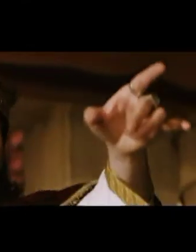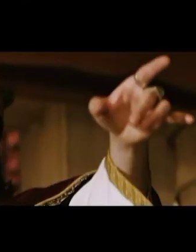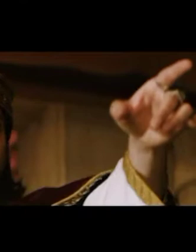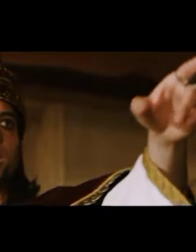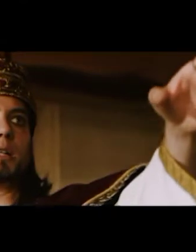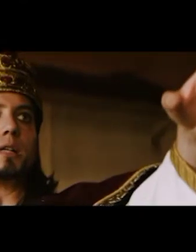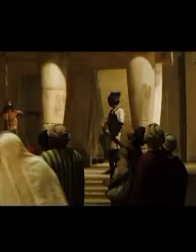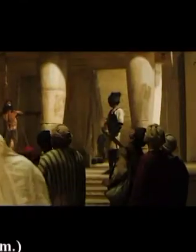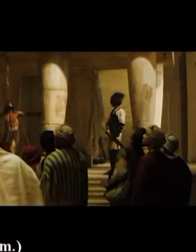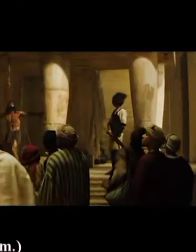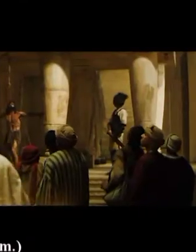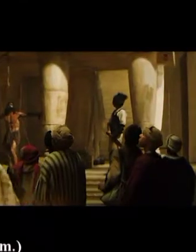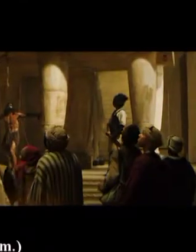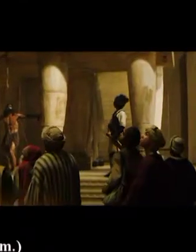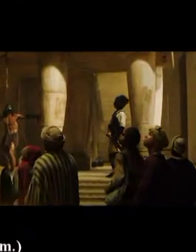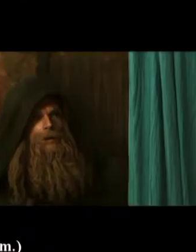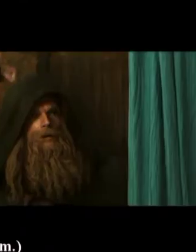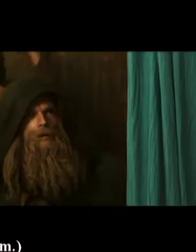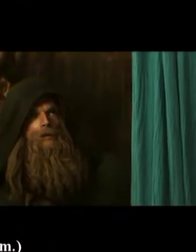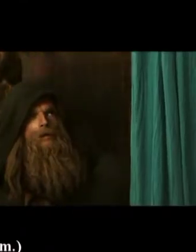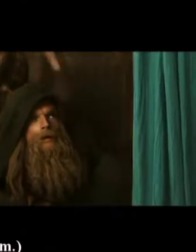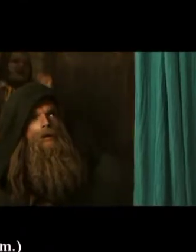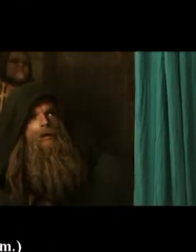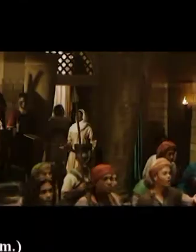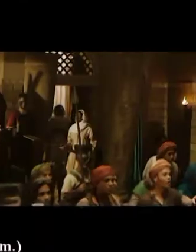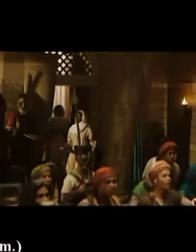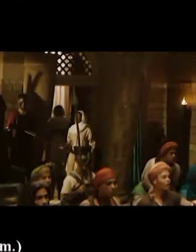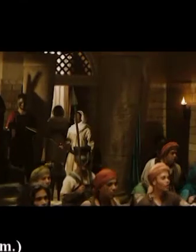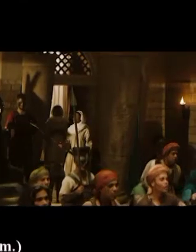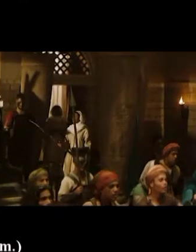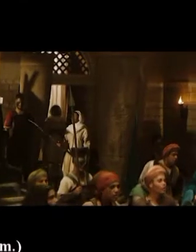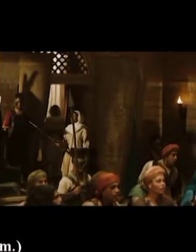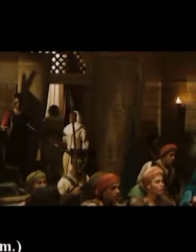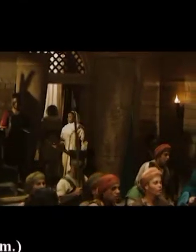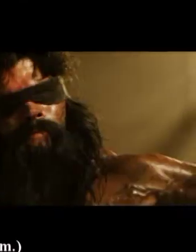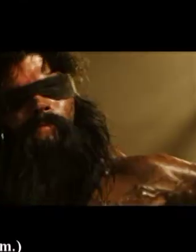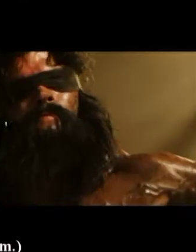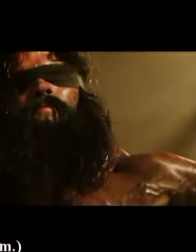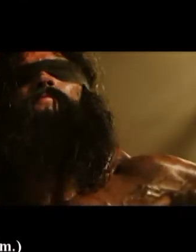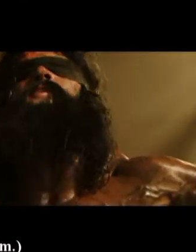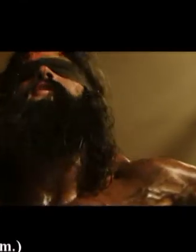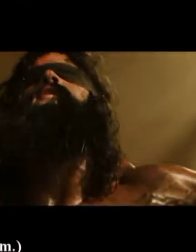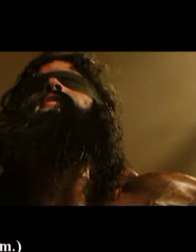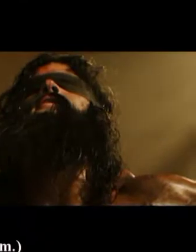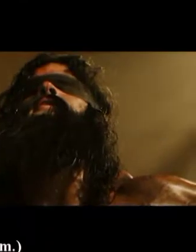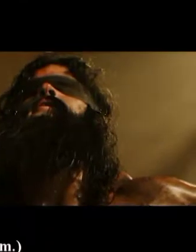Kill the prisoner! Kill him! Kill him!